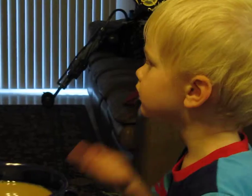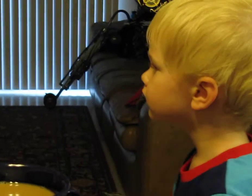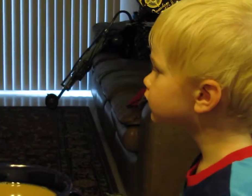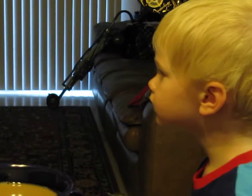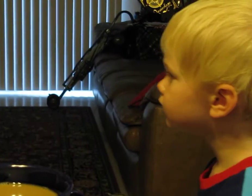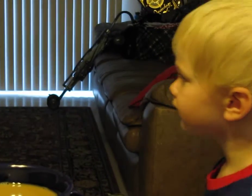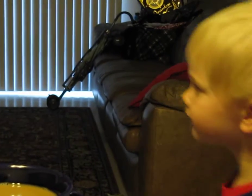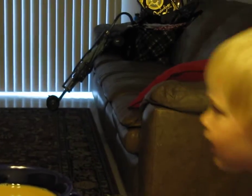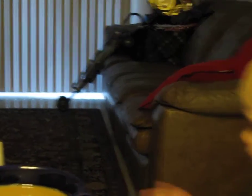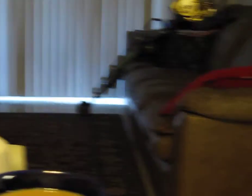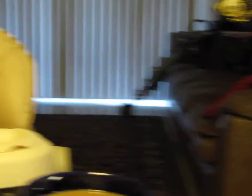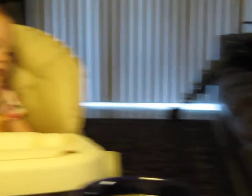Like that.